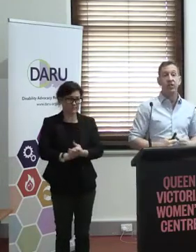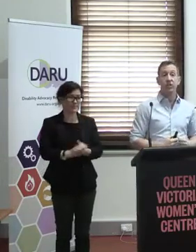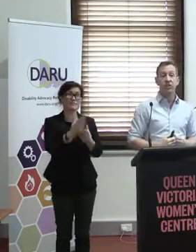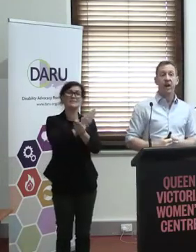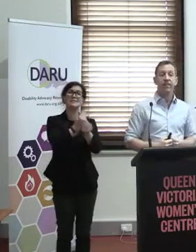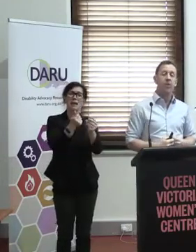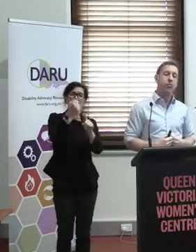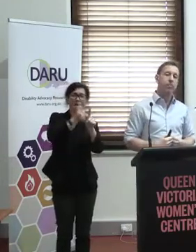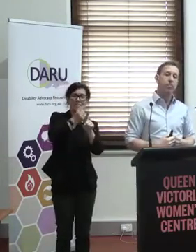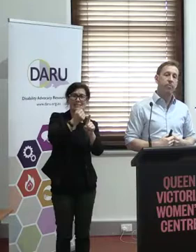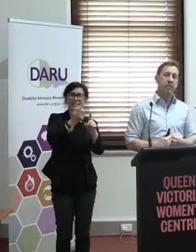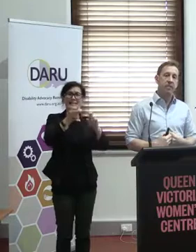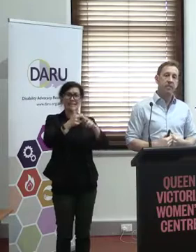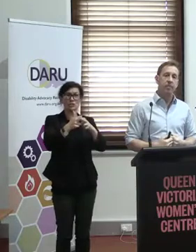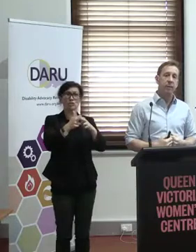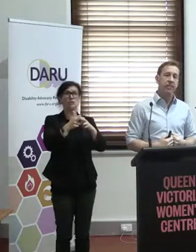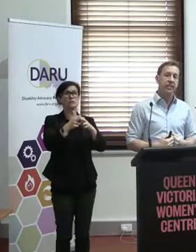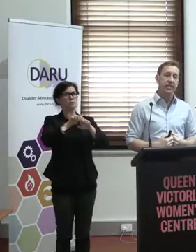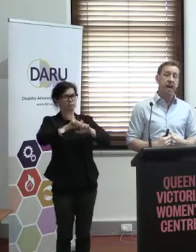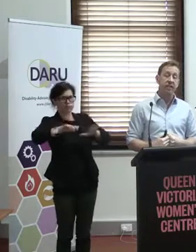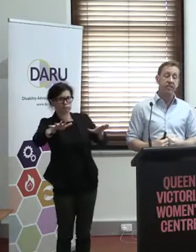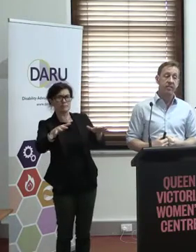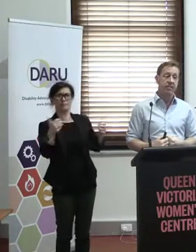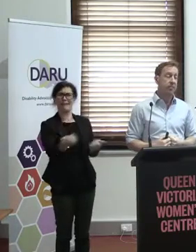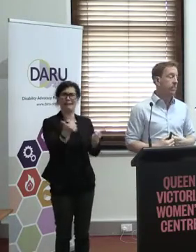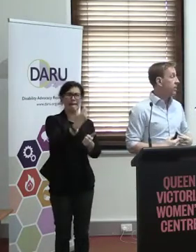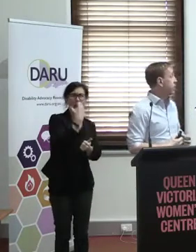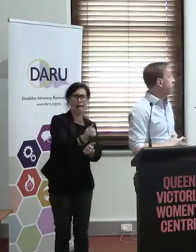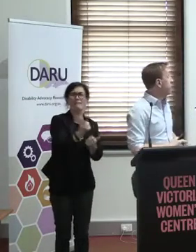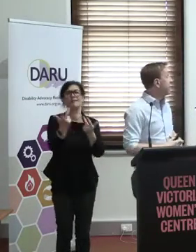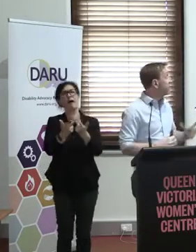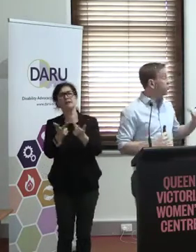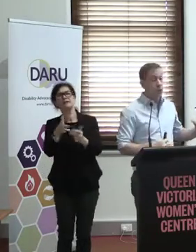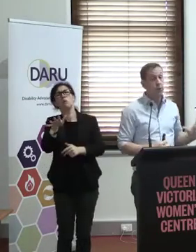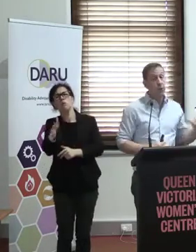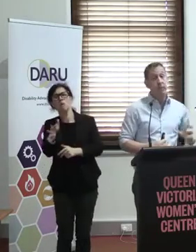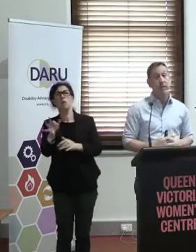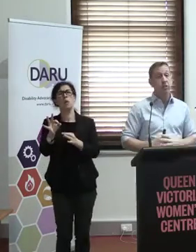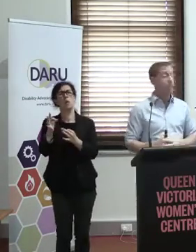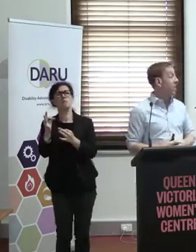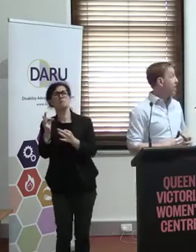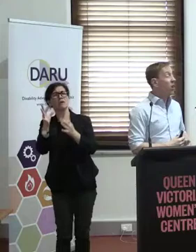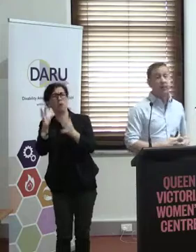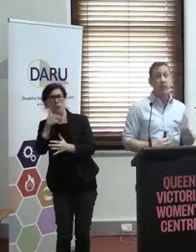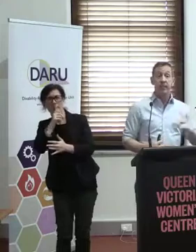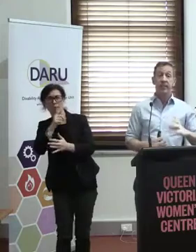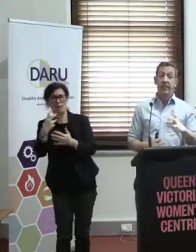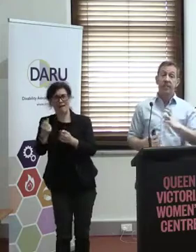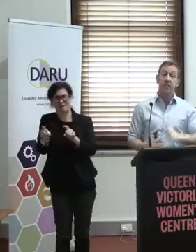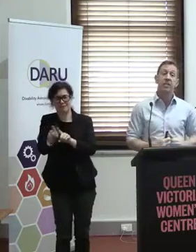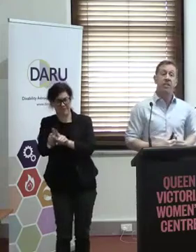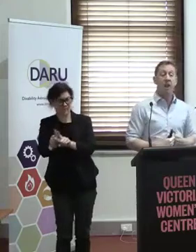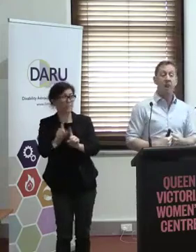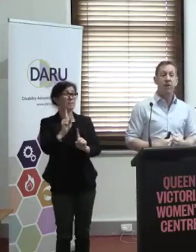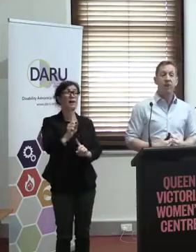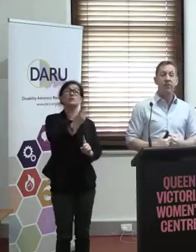advocacy issues are far more prevalent and prominent than others. So the big two, which make up over